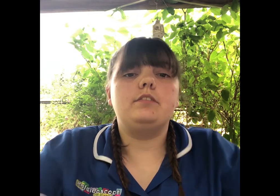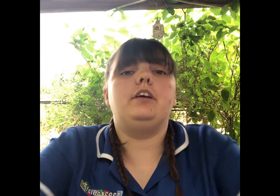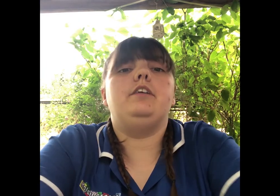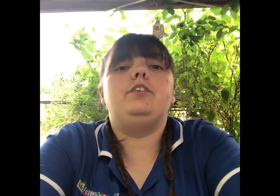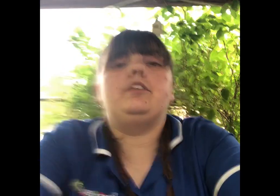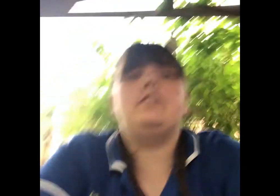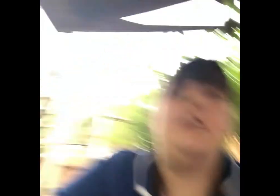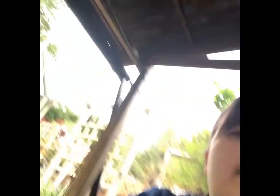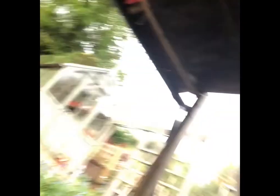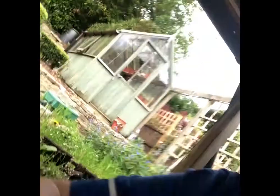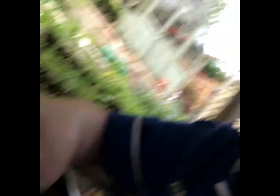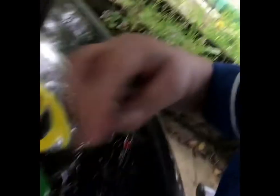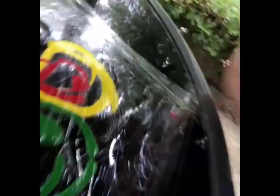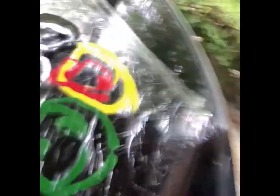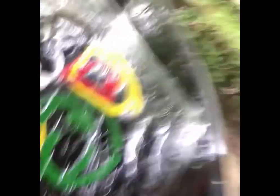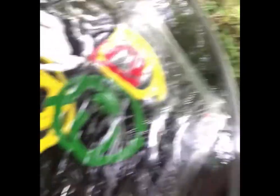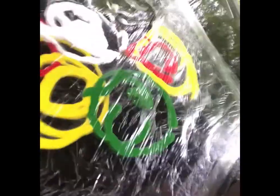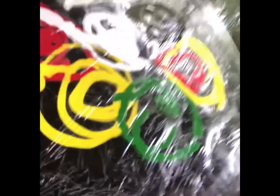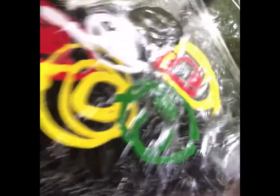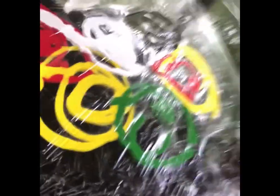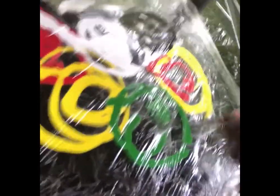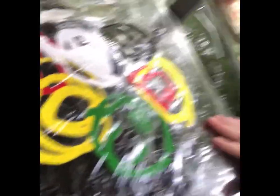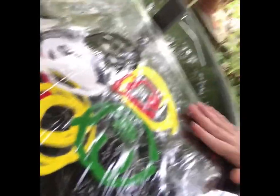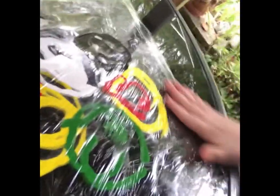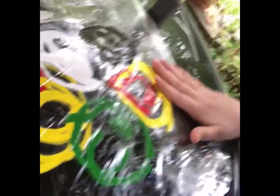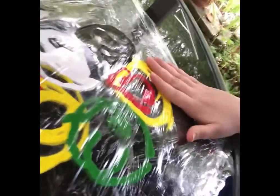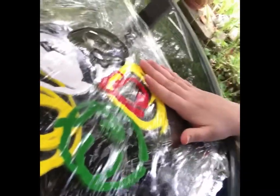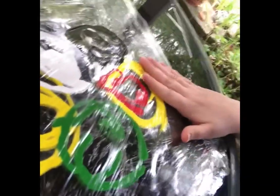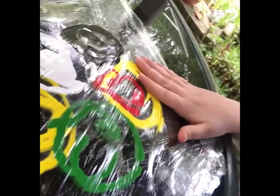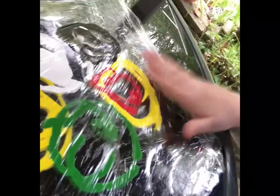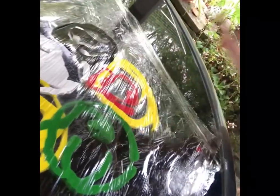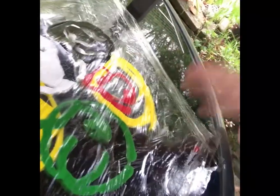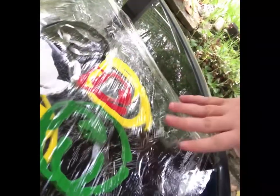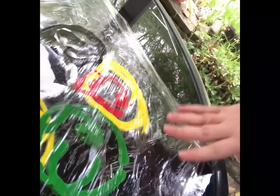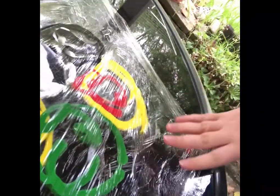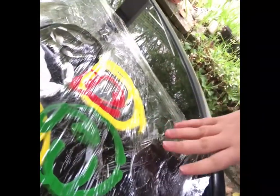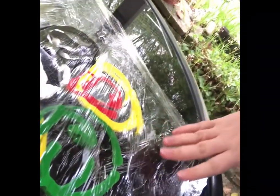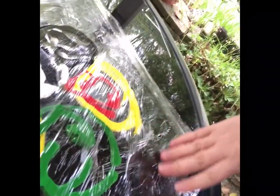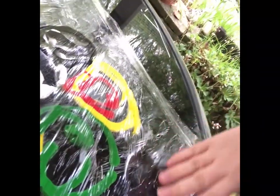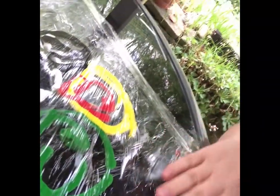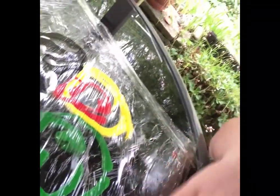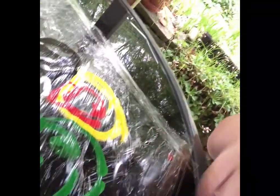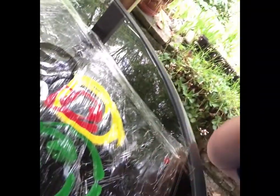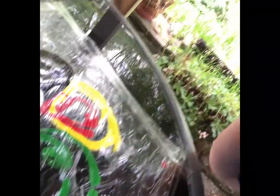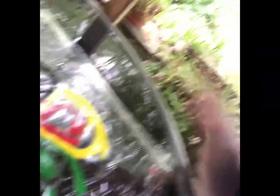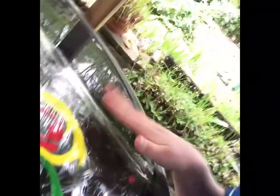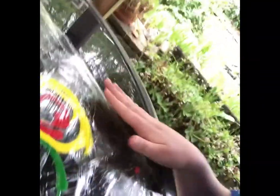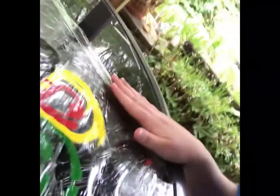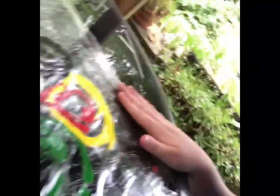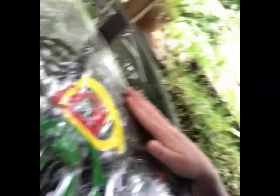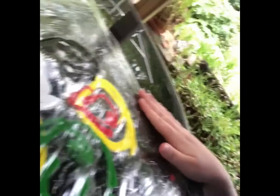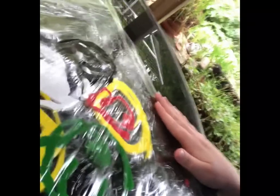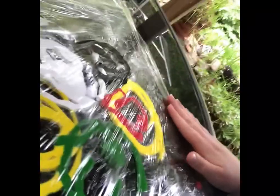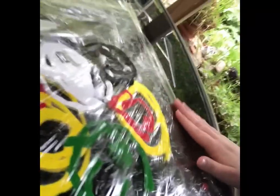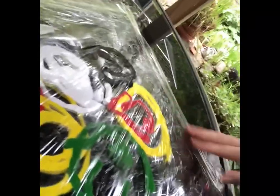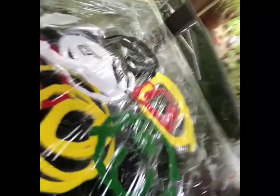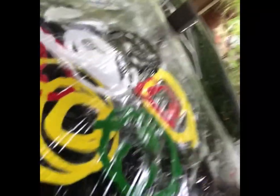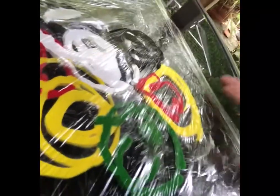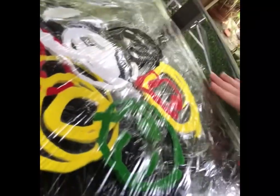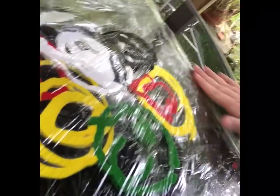So if you can see here, I've got my cling film on the table, paint and then another layer of cling film on top. As long as you've sellotaped